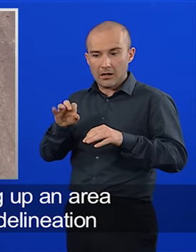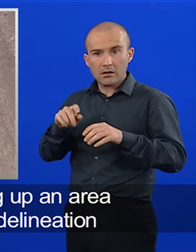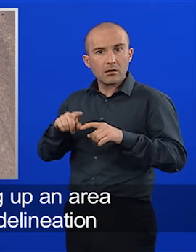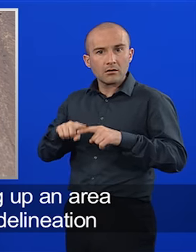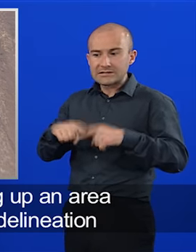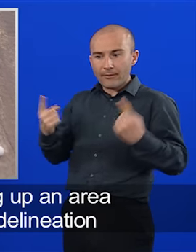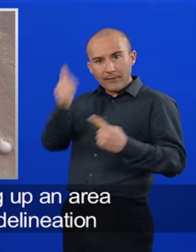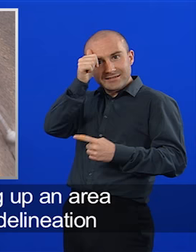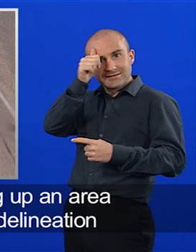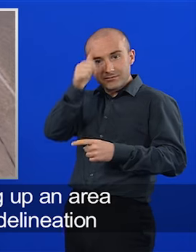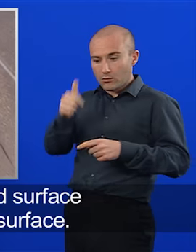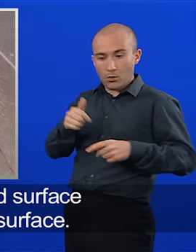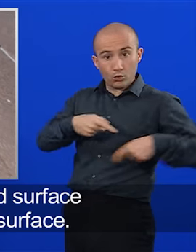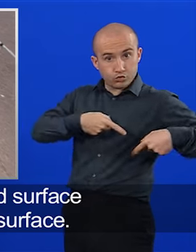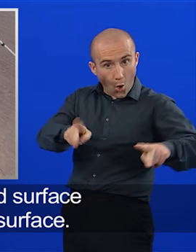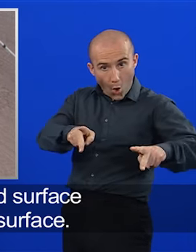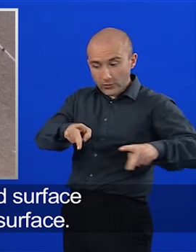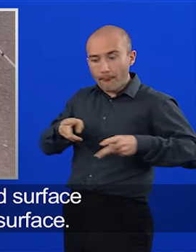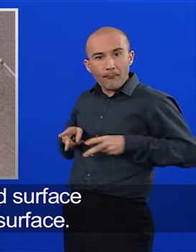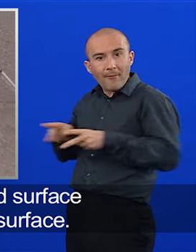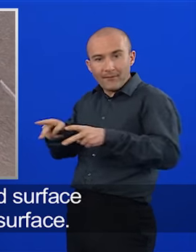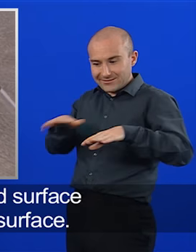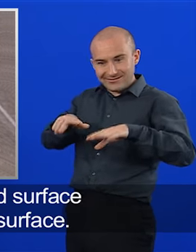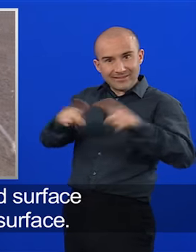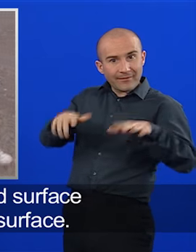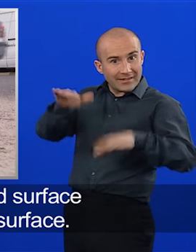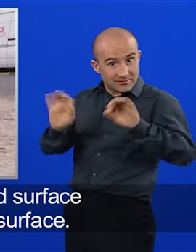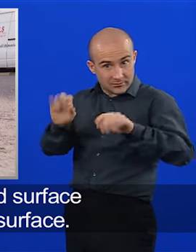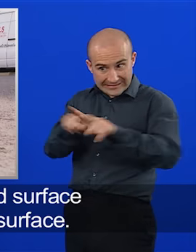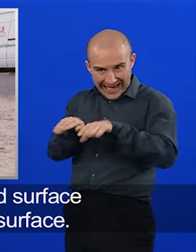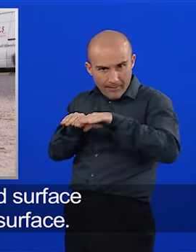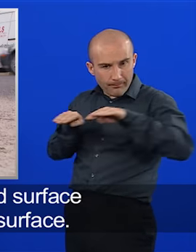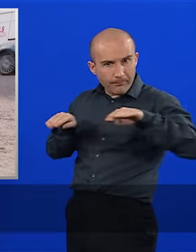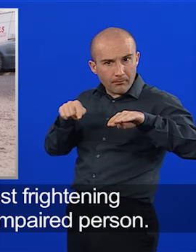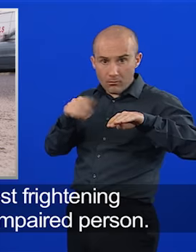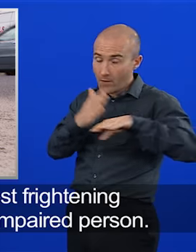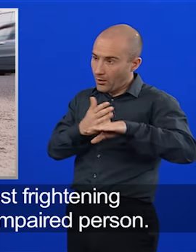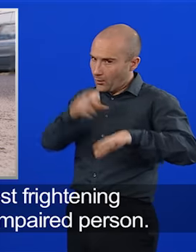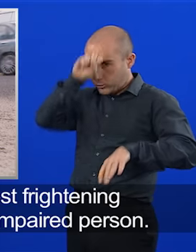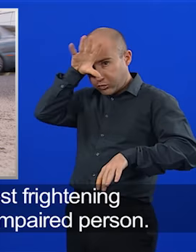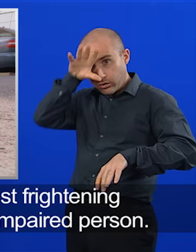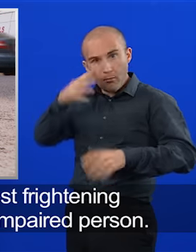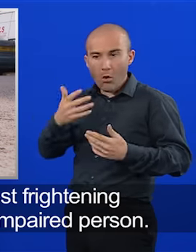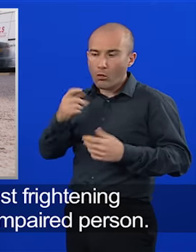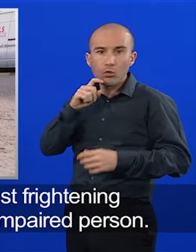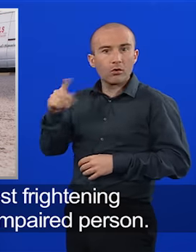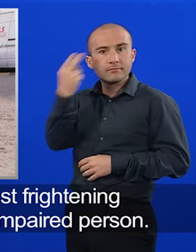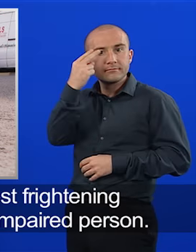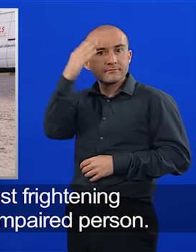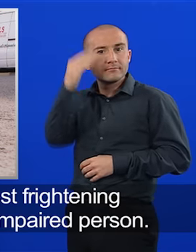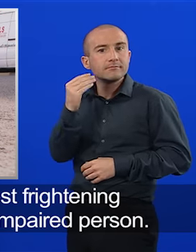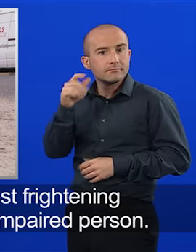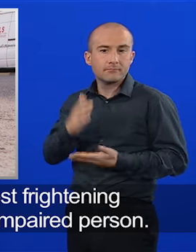where there's no delineation between the road surface and the pavement surface. This is one of the most